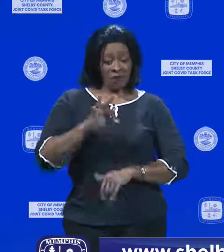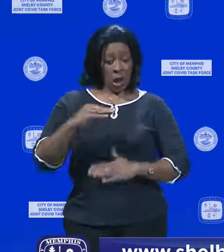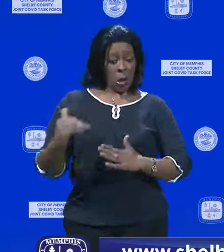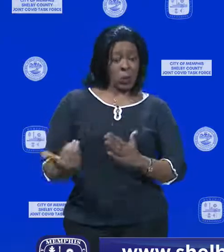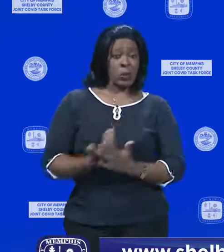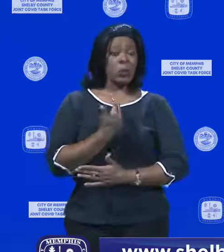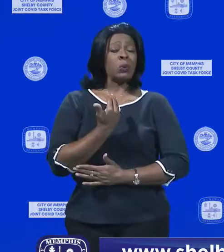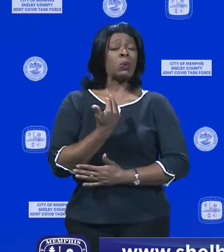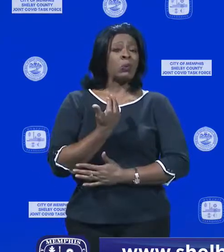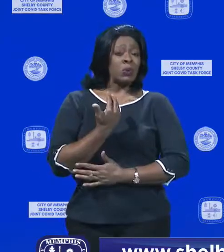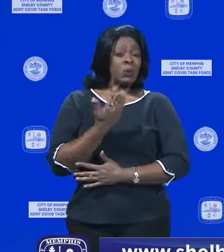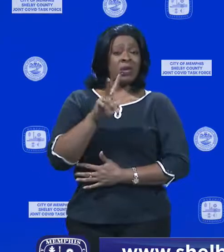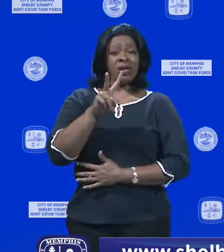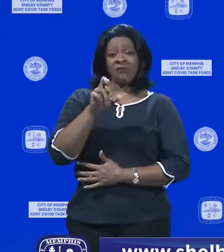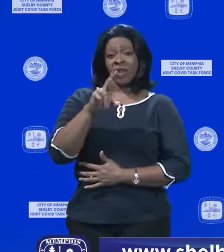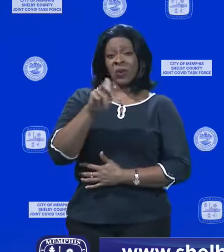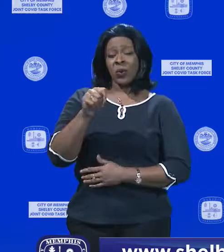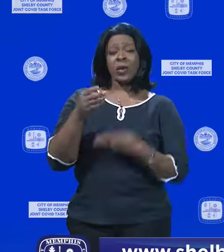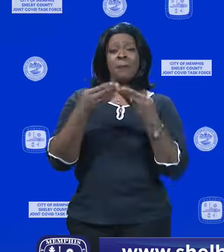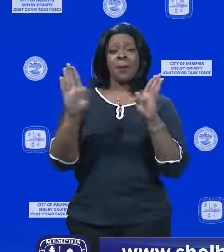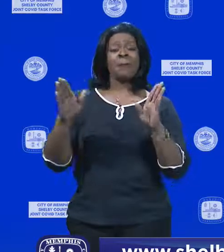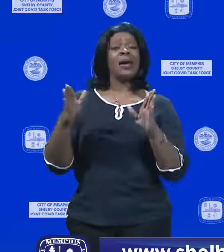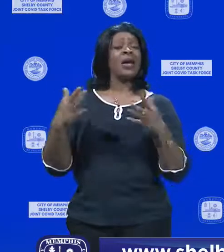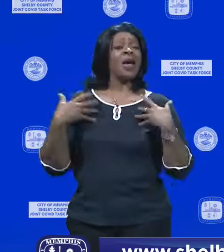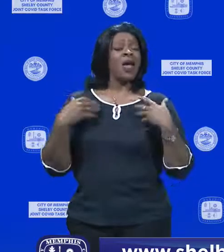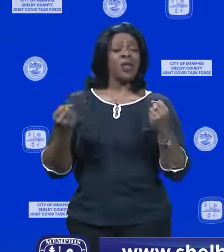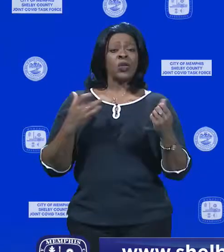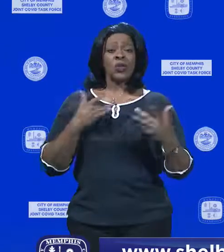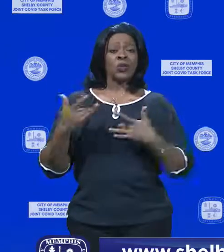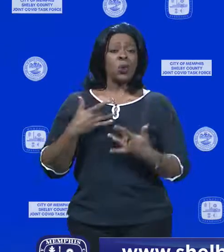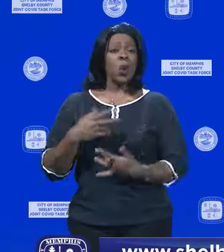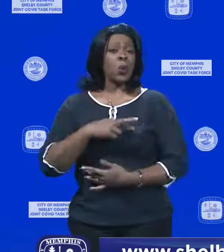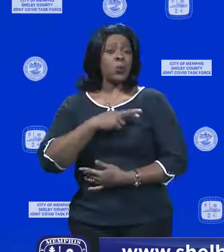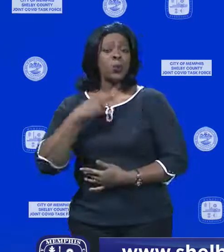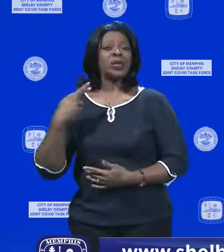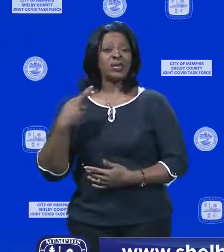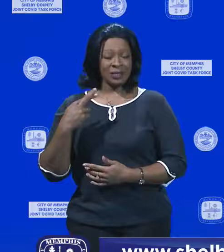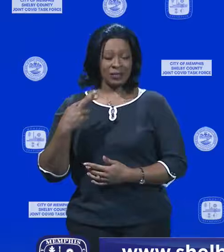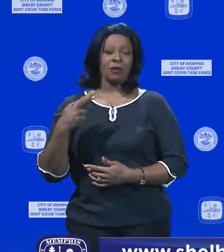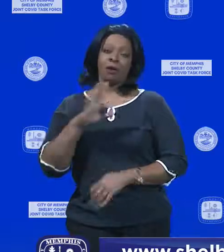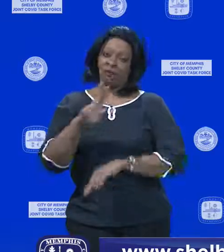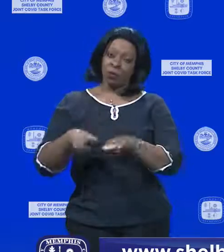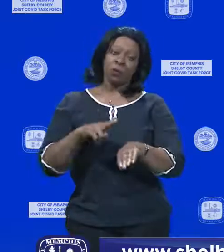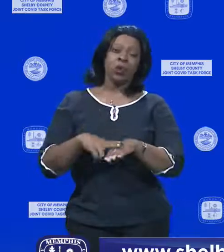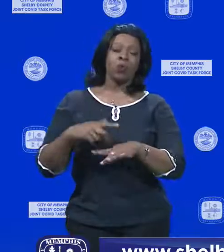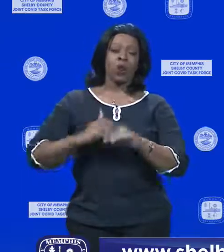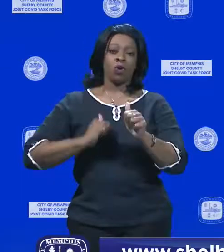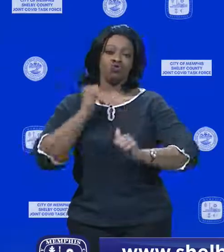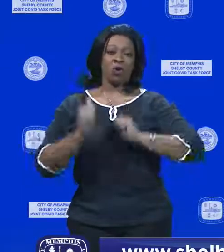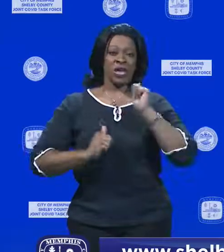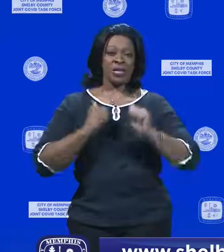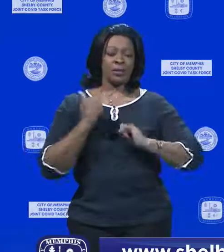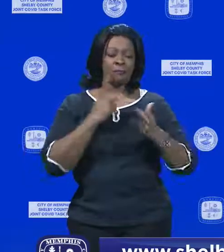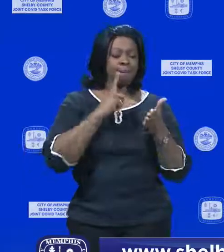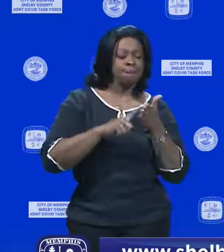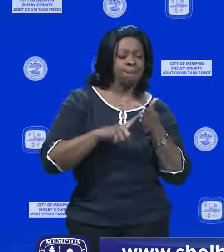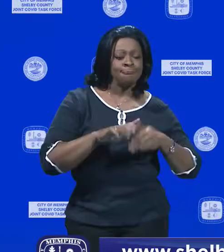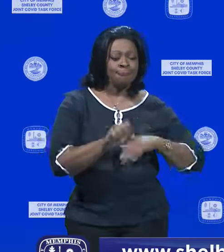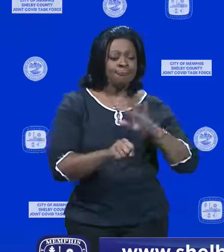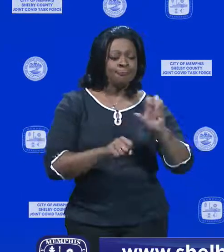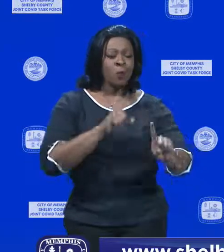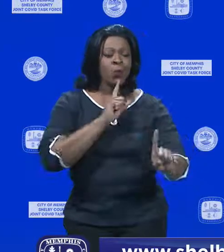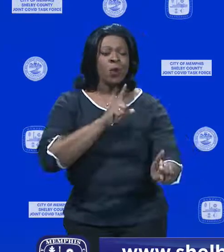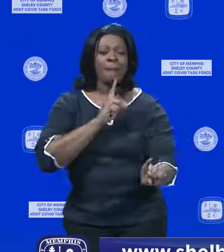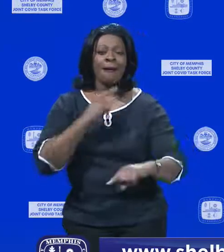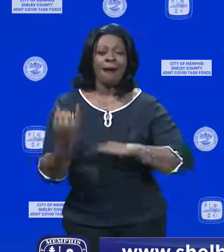one of these variants of public health concern or high-risk variants, of course, we're aggressively investigating and responding